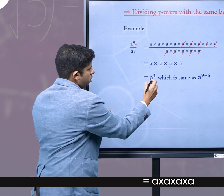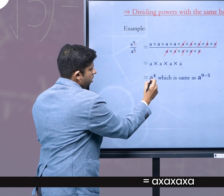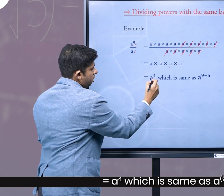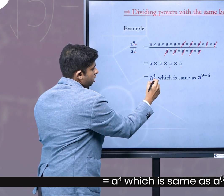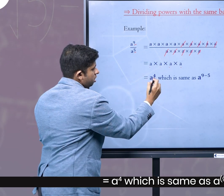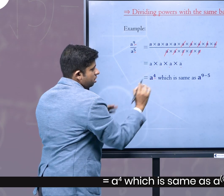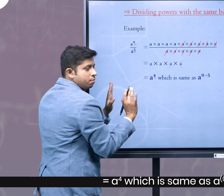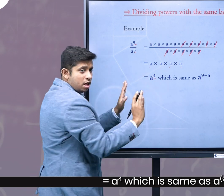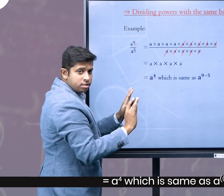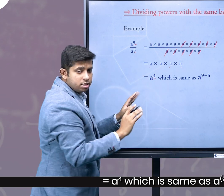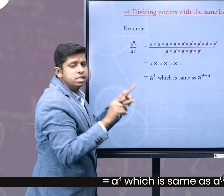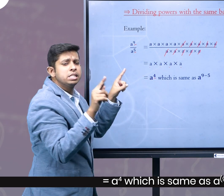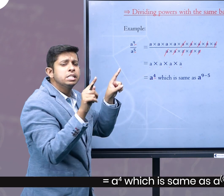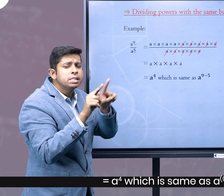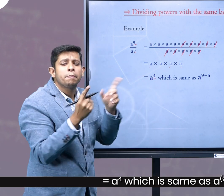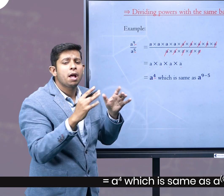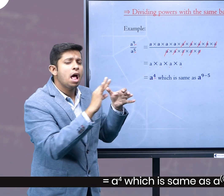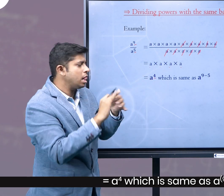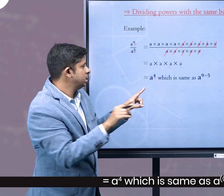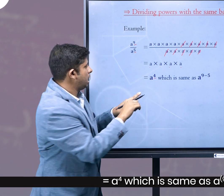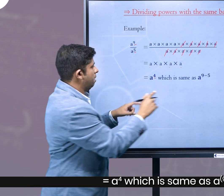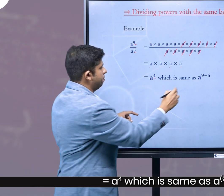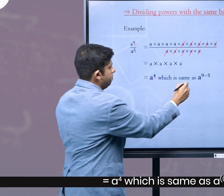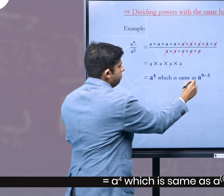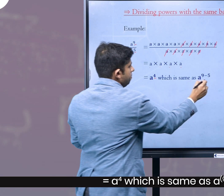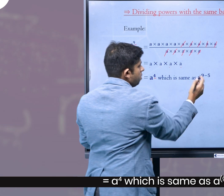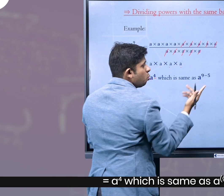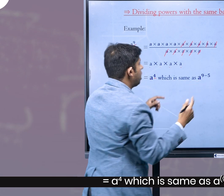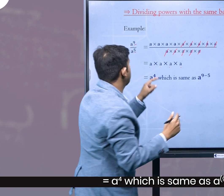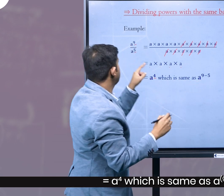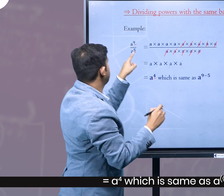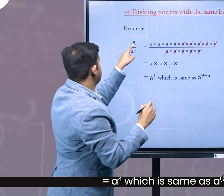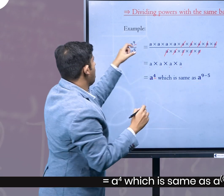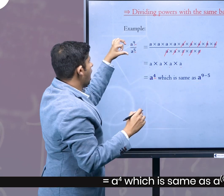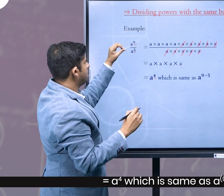Is equal to a to the power of 4, which is same as a to the power of 9 minus 5.